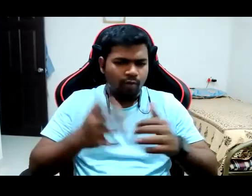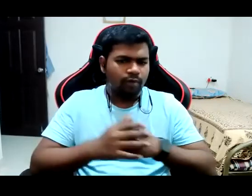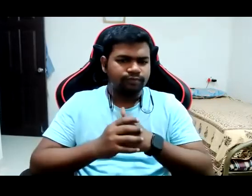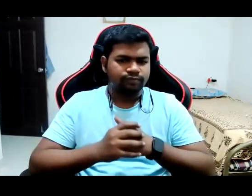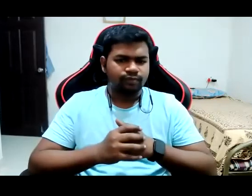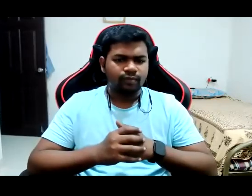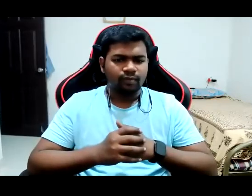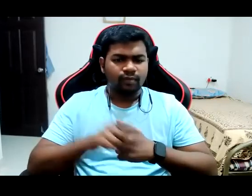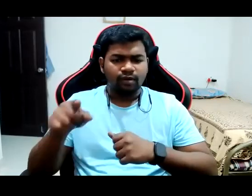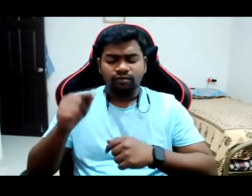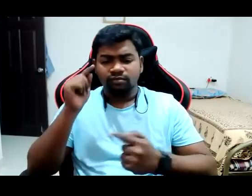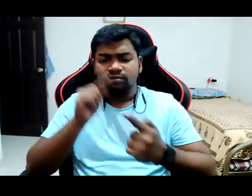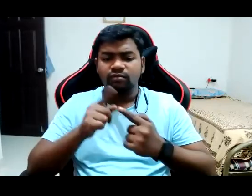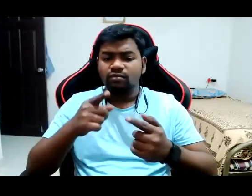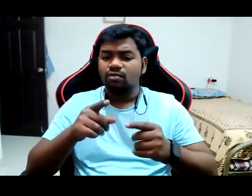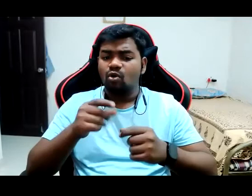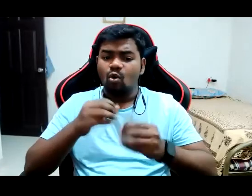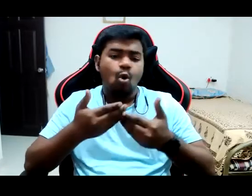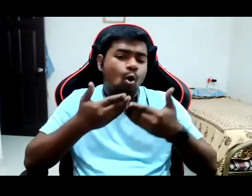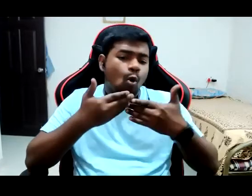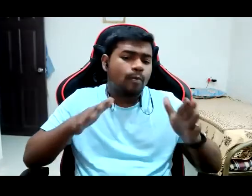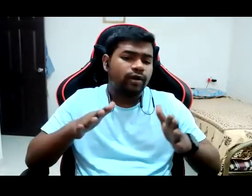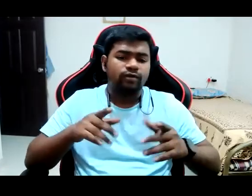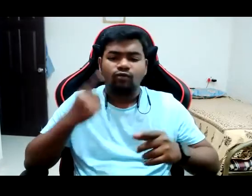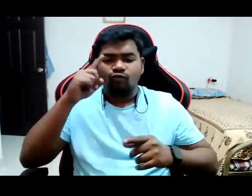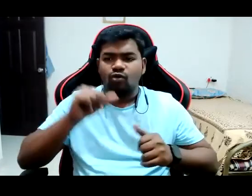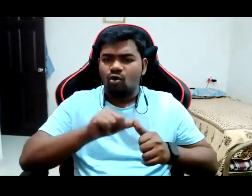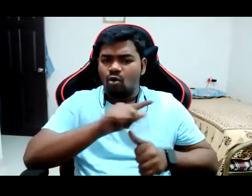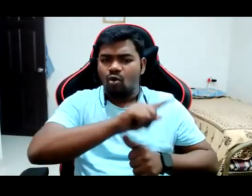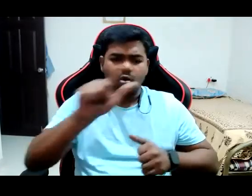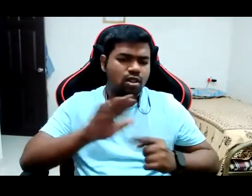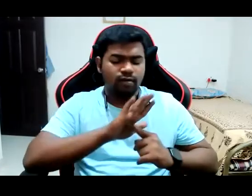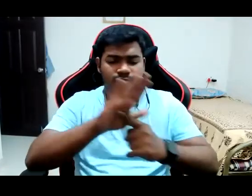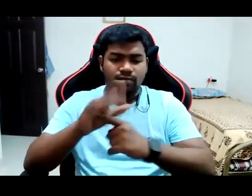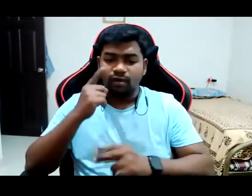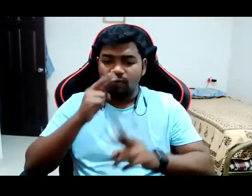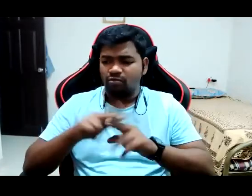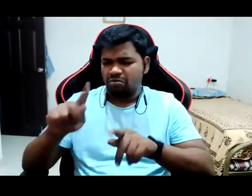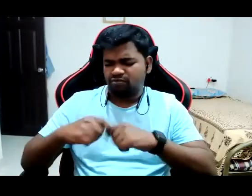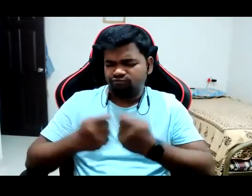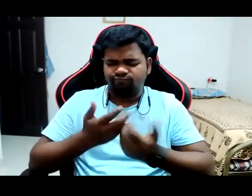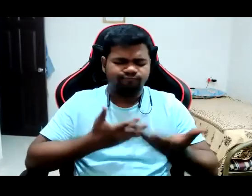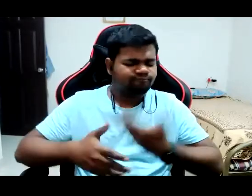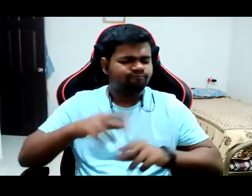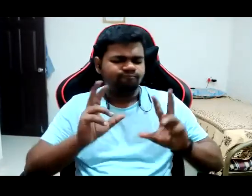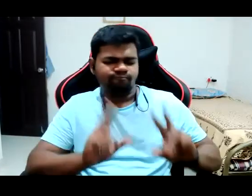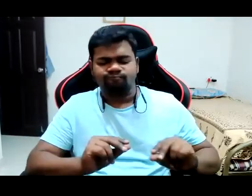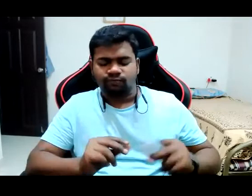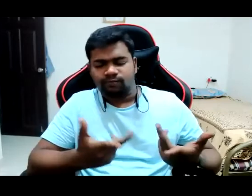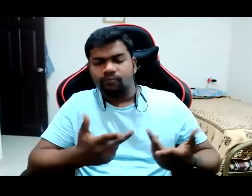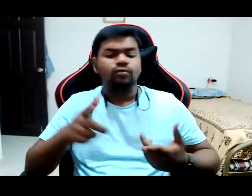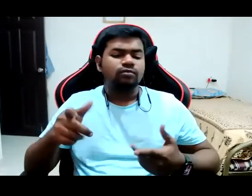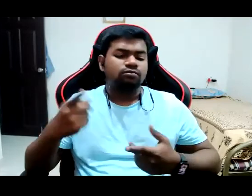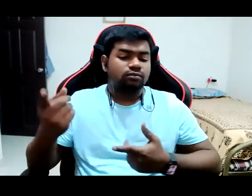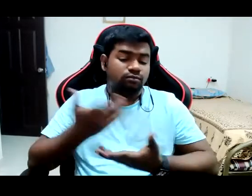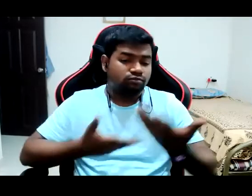again, the intention was to make it public source, open source, and public to everyone. If your team does not want to do that, and it's a collective decision, and your team